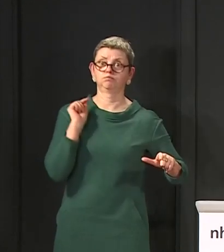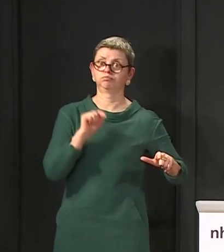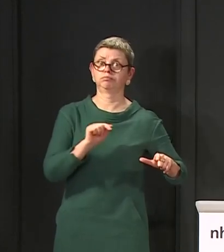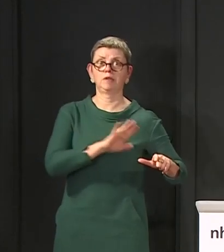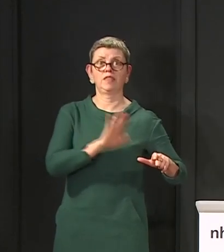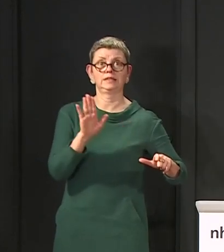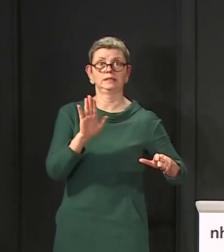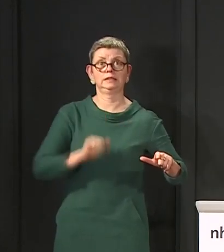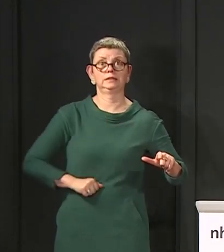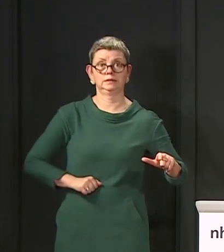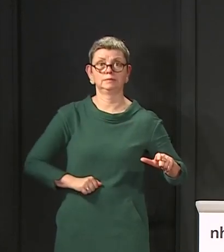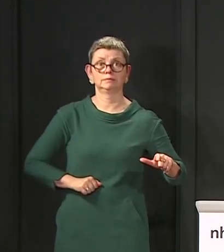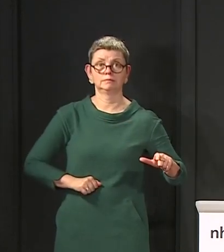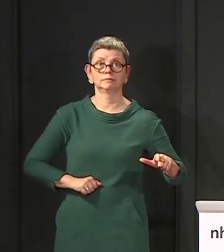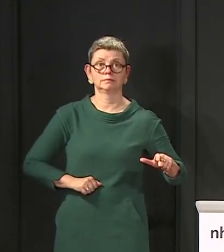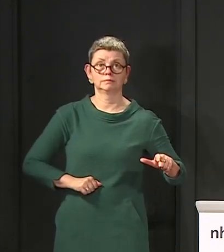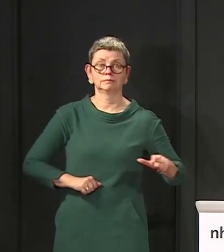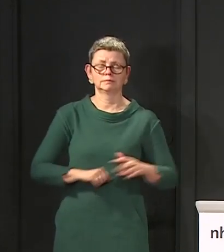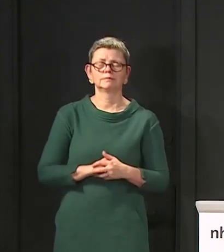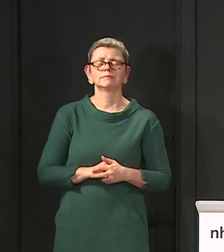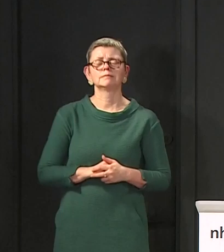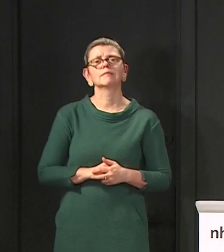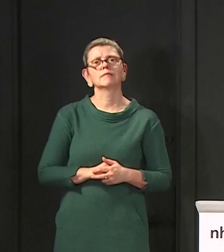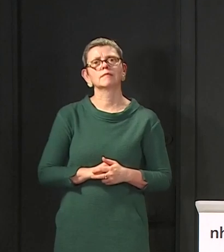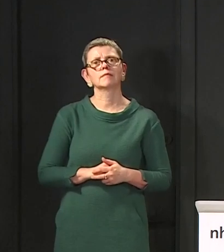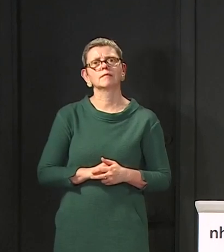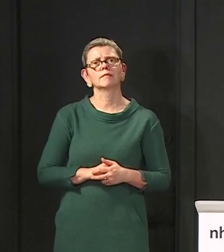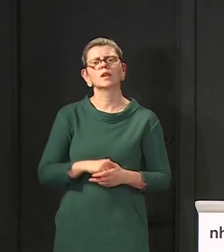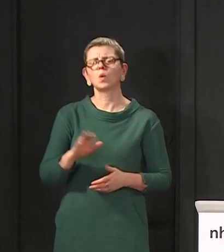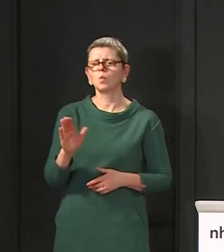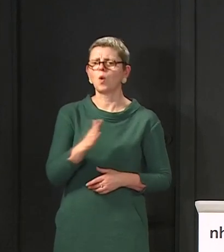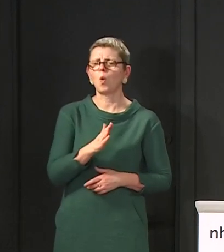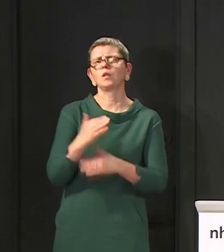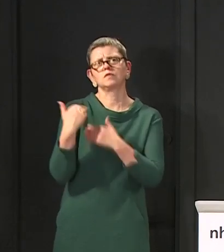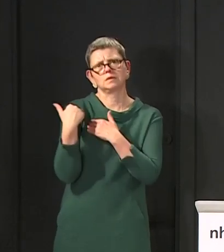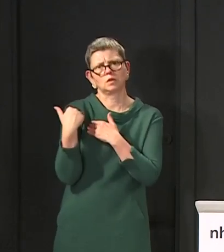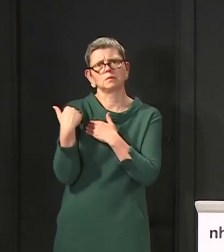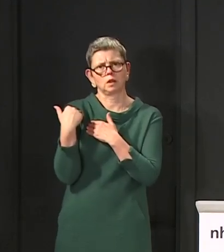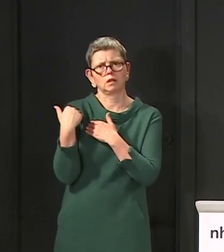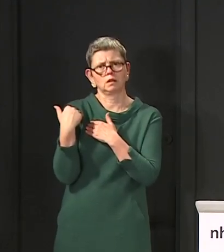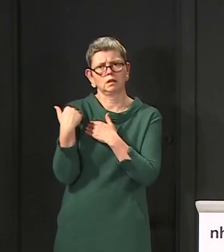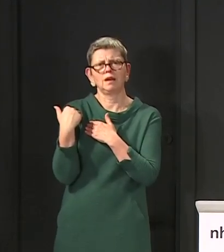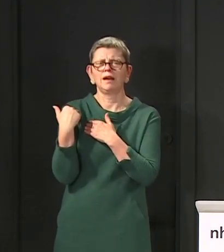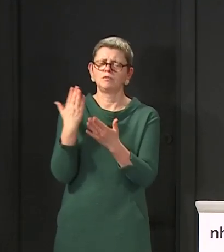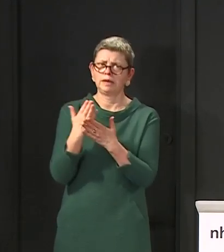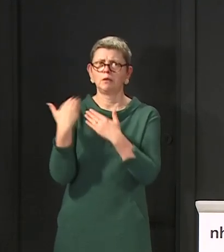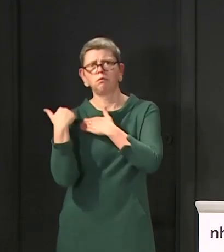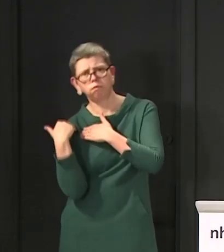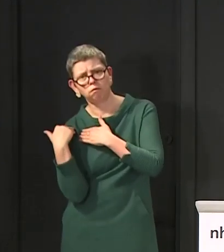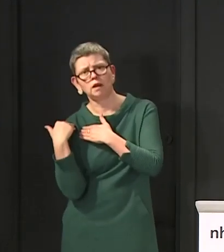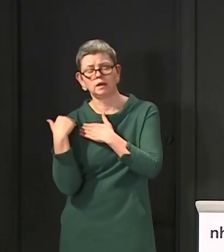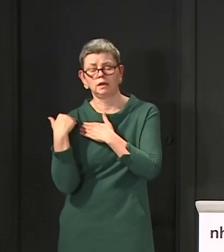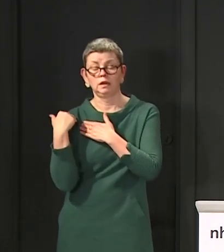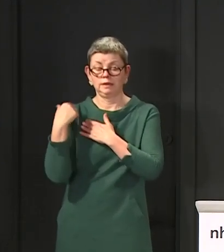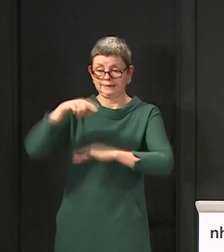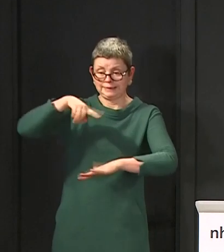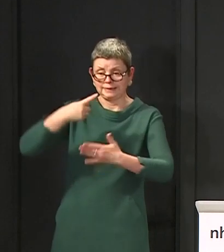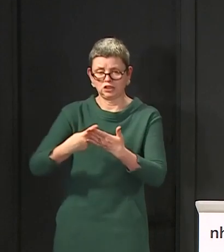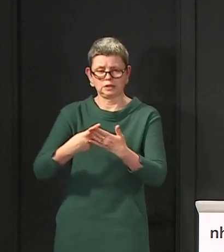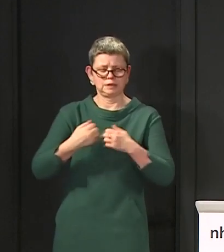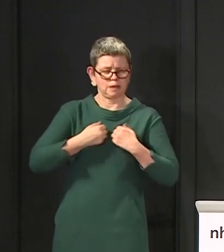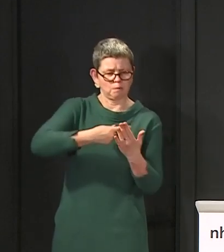stop. Fundamentally, we all have a responsibility, and it is a very heavy one for all of us, to make decisions and set policies based